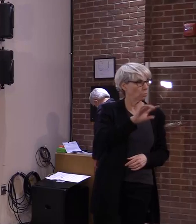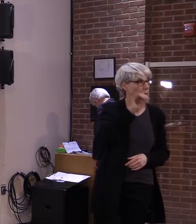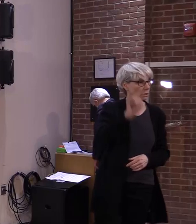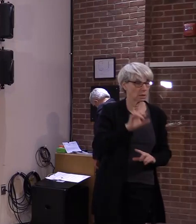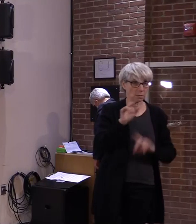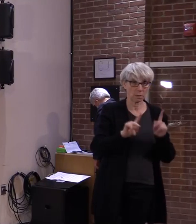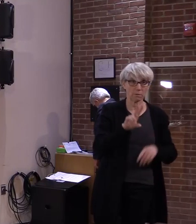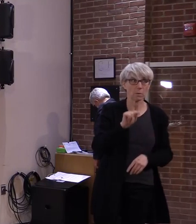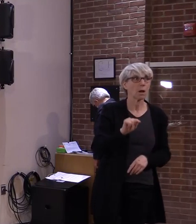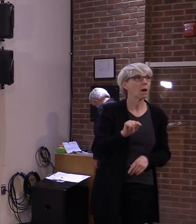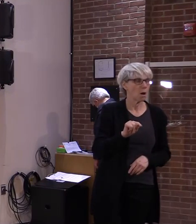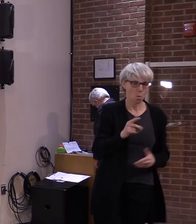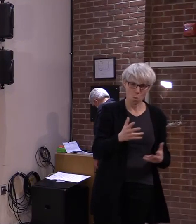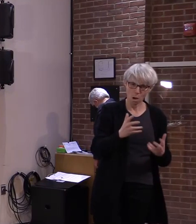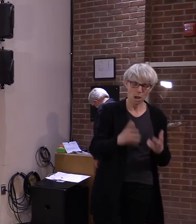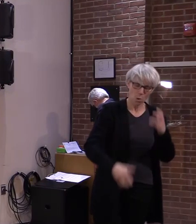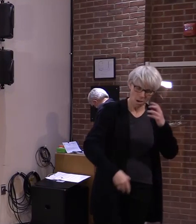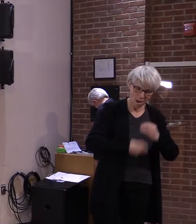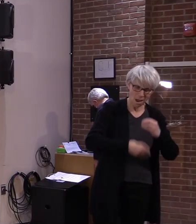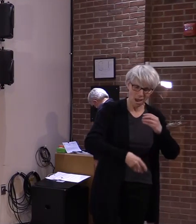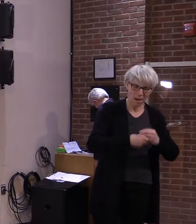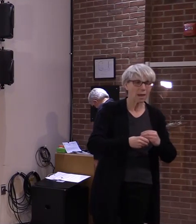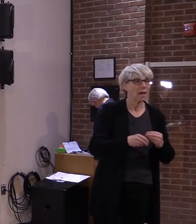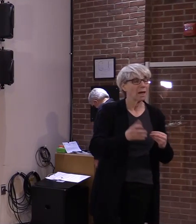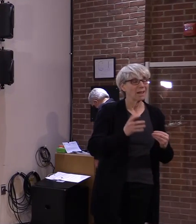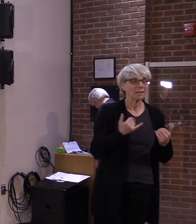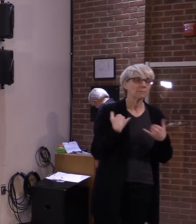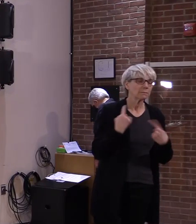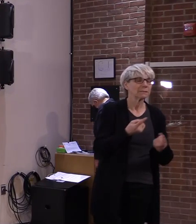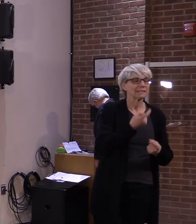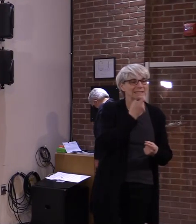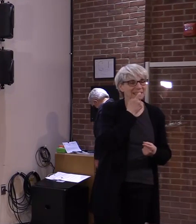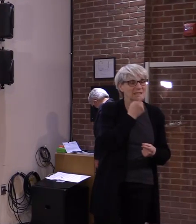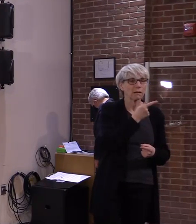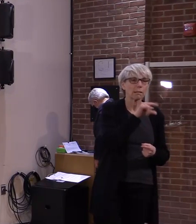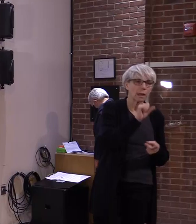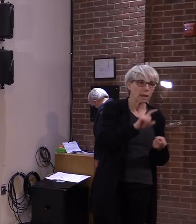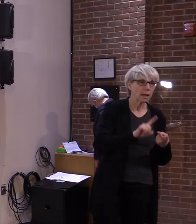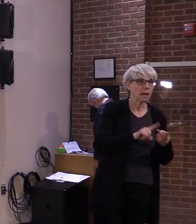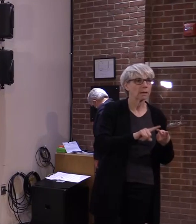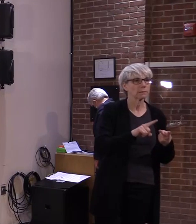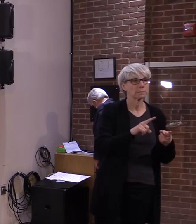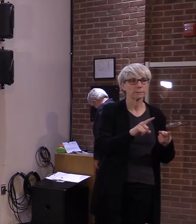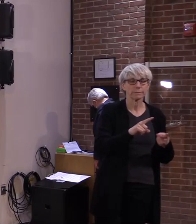of increasing containers to plastic and wine bottles and water bottles.